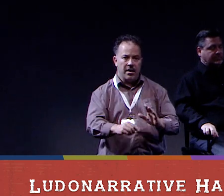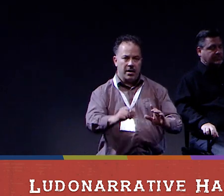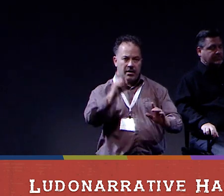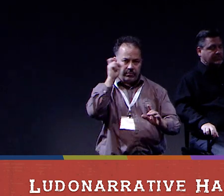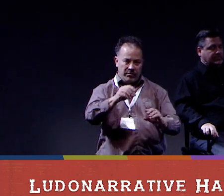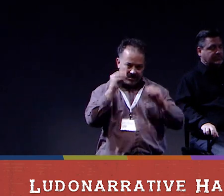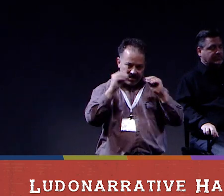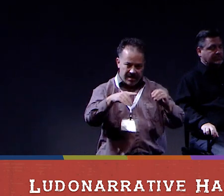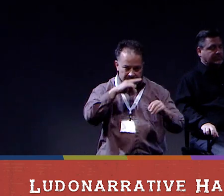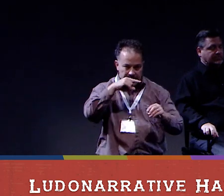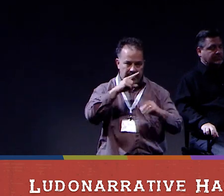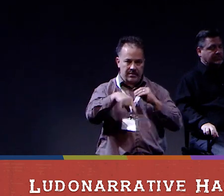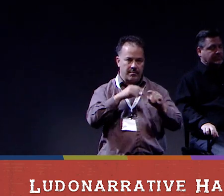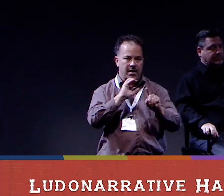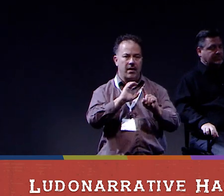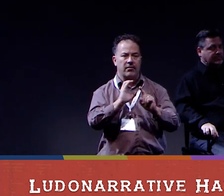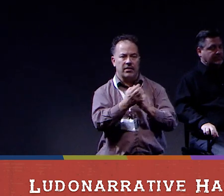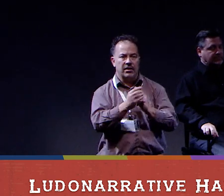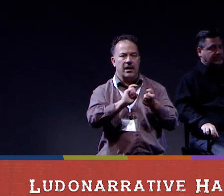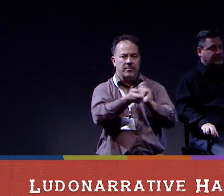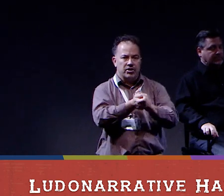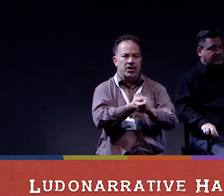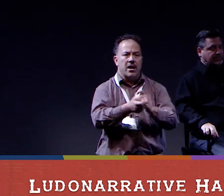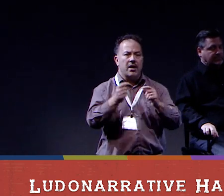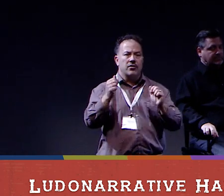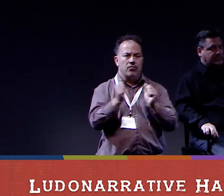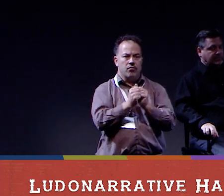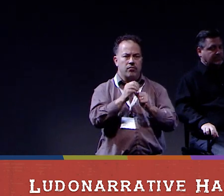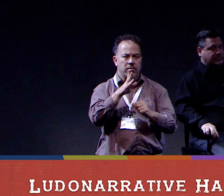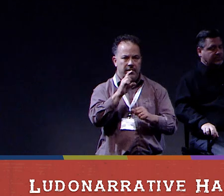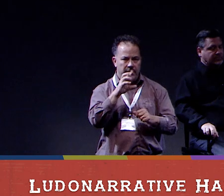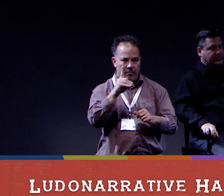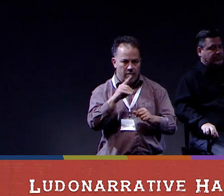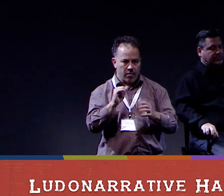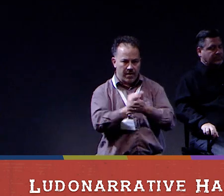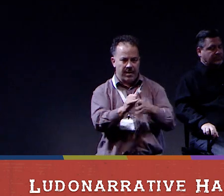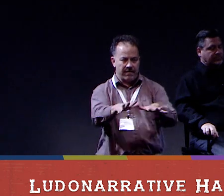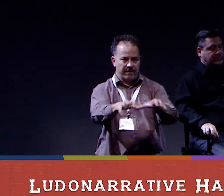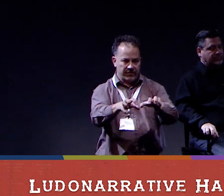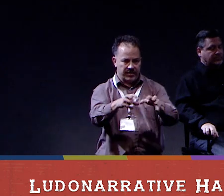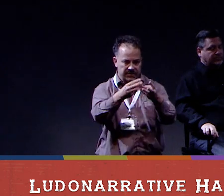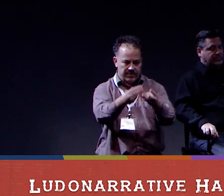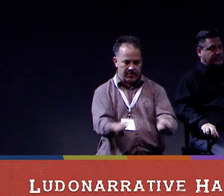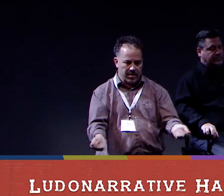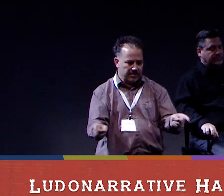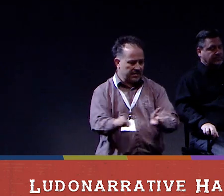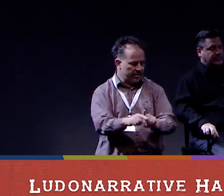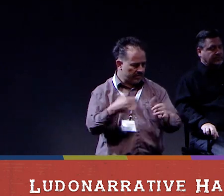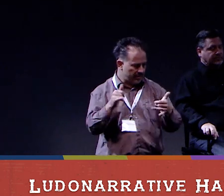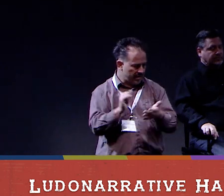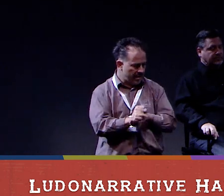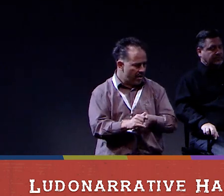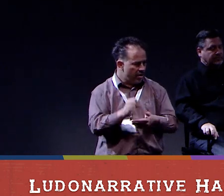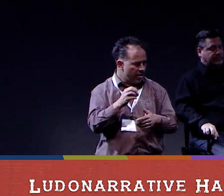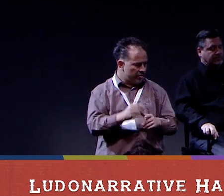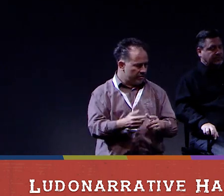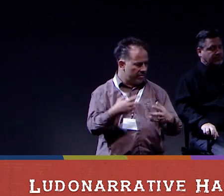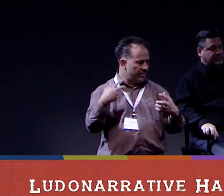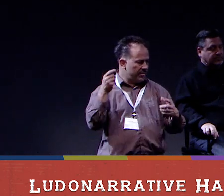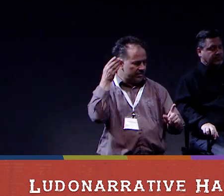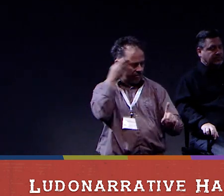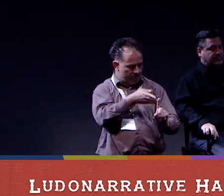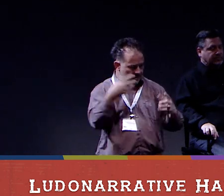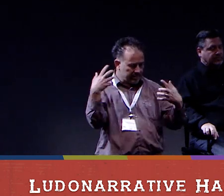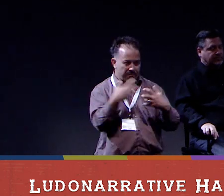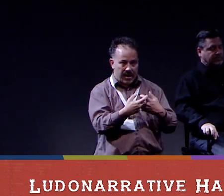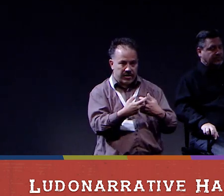climate change with a board that freezes and melts as you're playing on it. So the mechanic of the game is directly matching the content of the